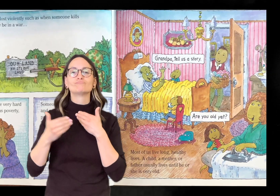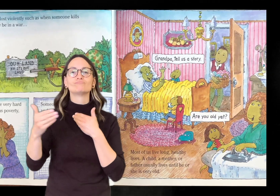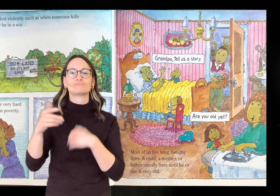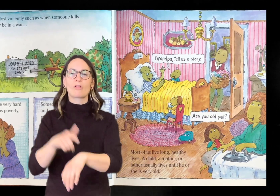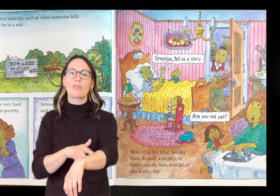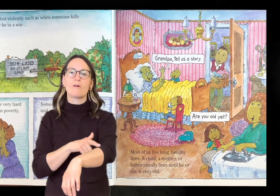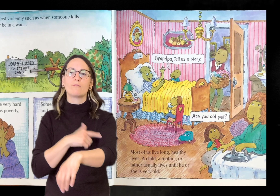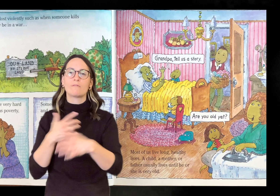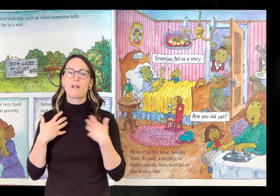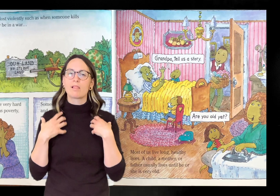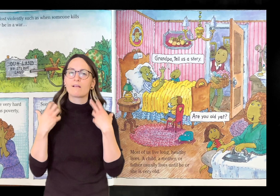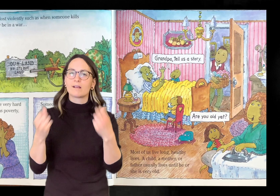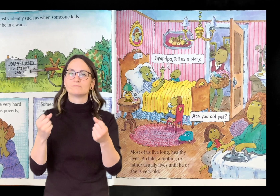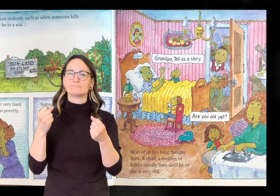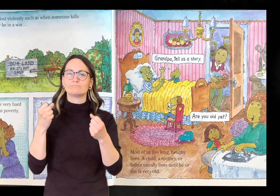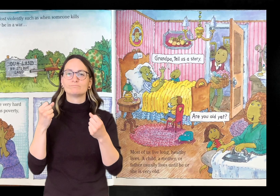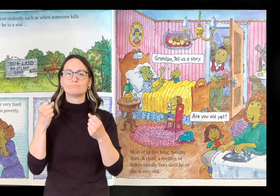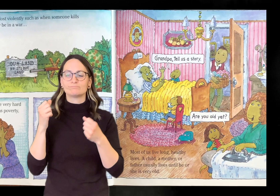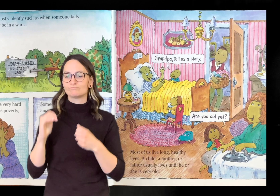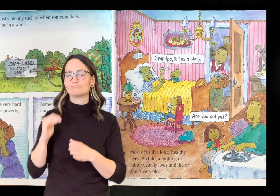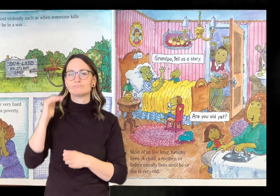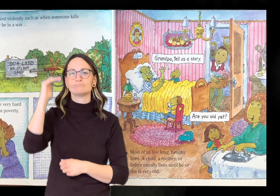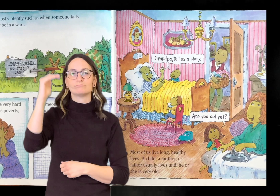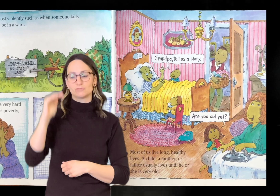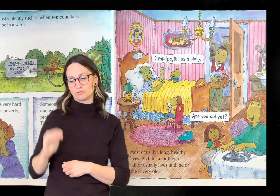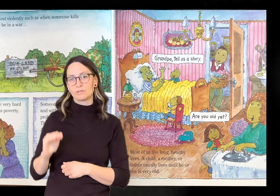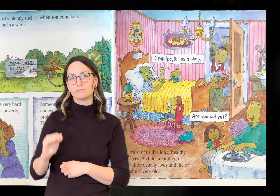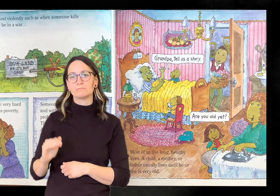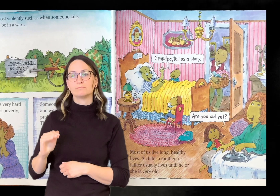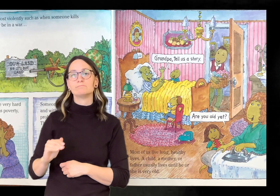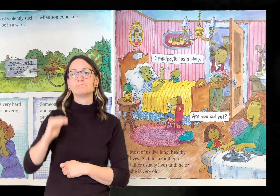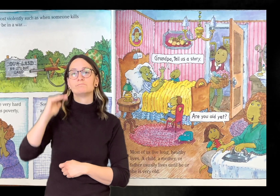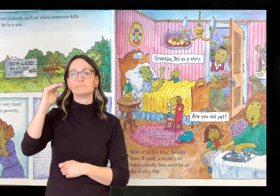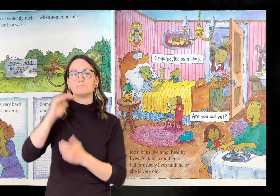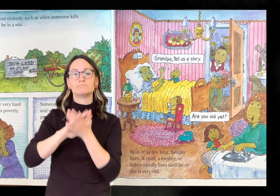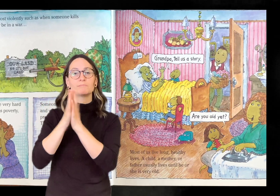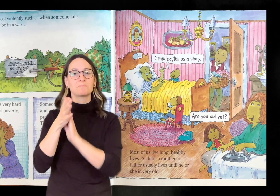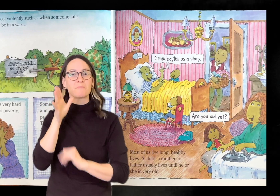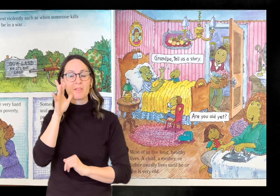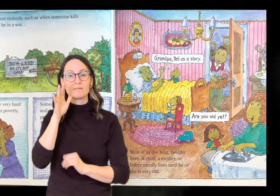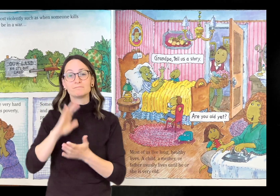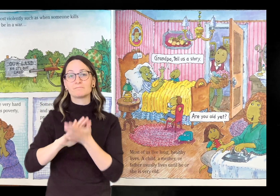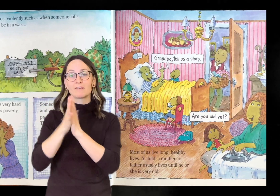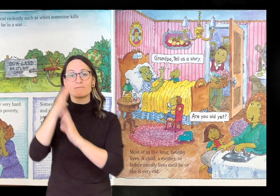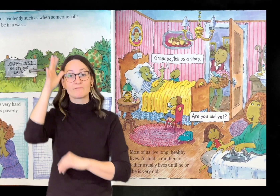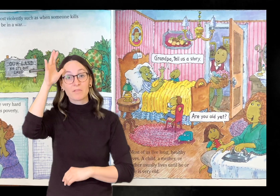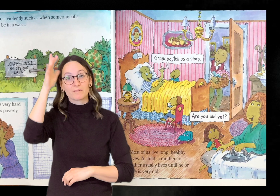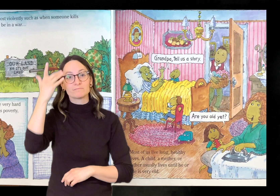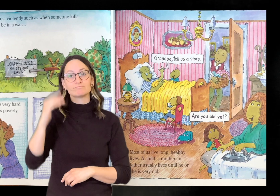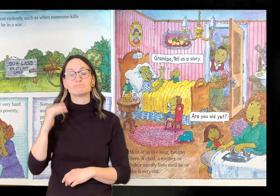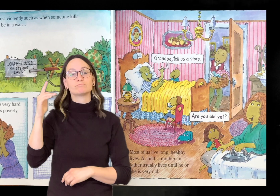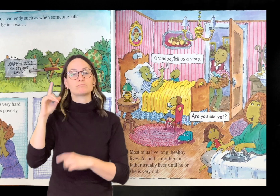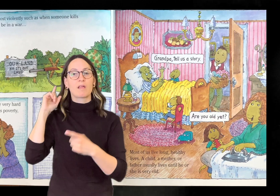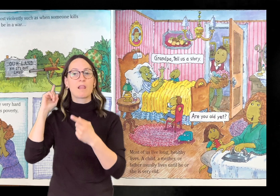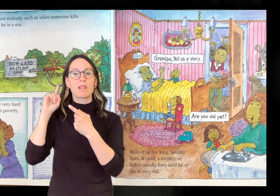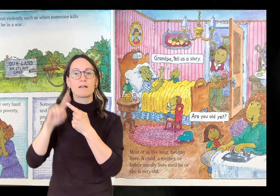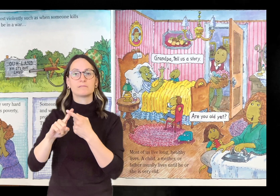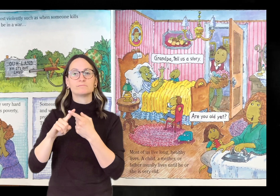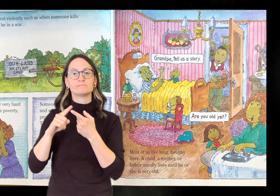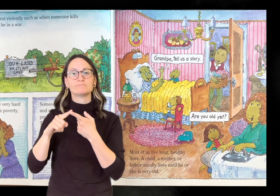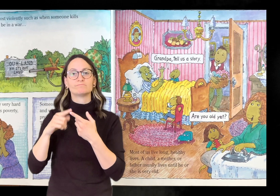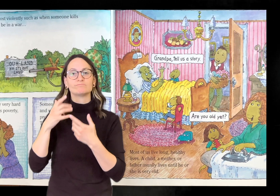Most of us live long, healthy lives. A child, a mother, or father usually lives until he or she is very